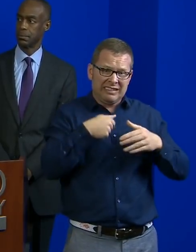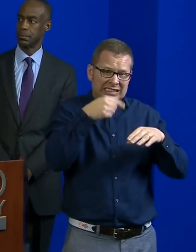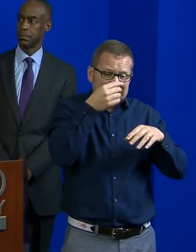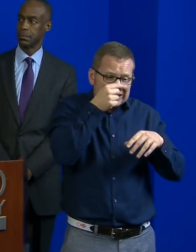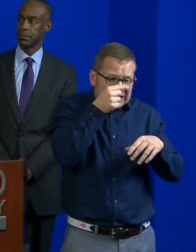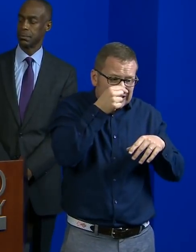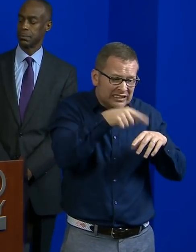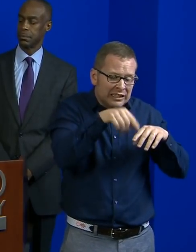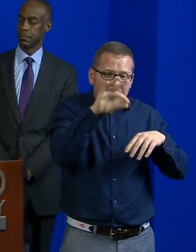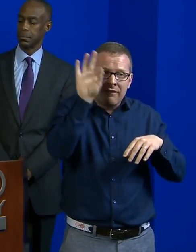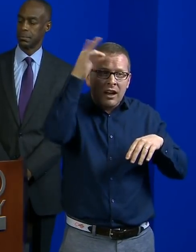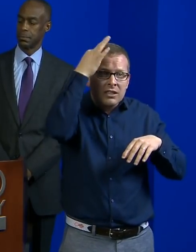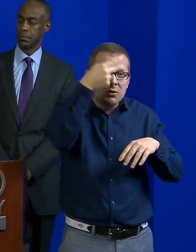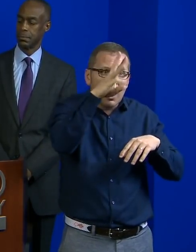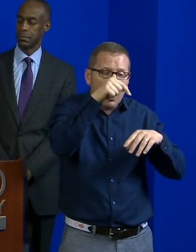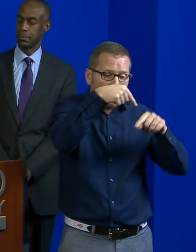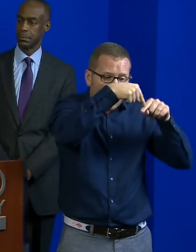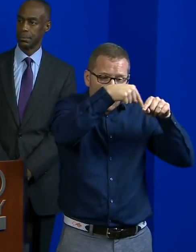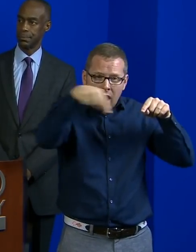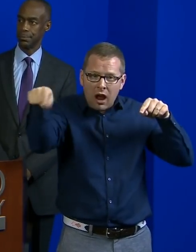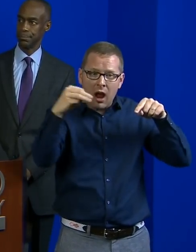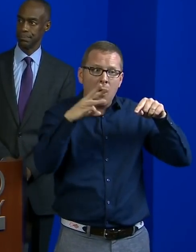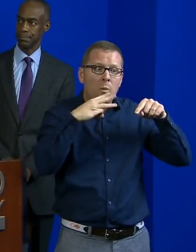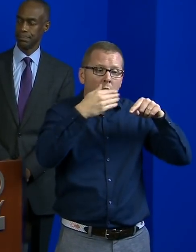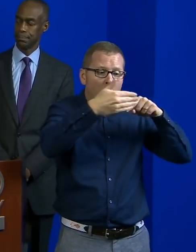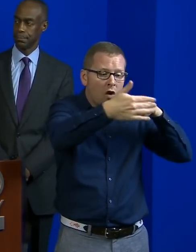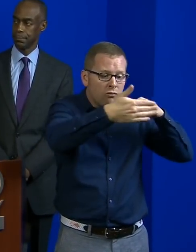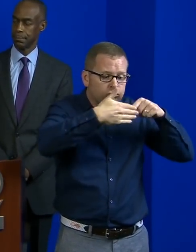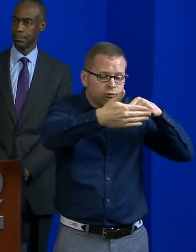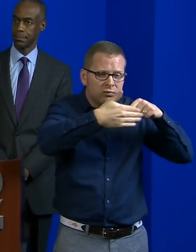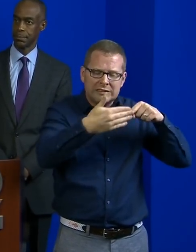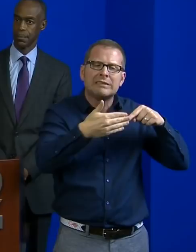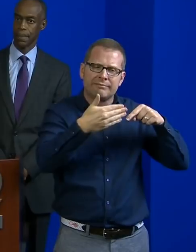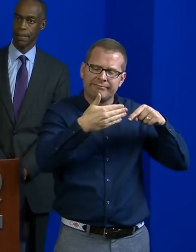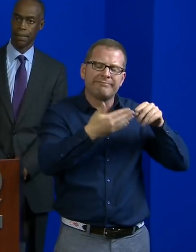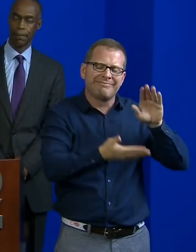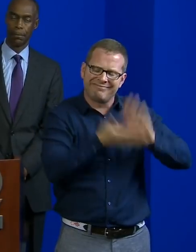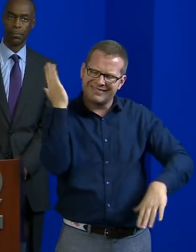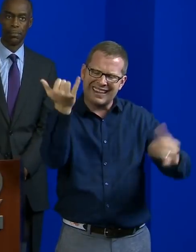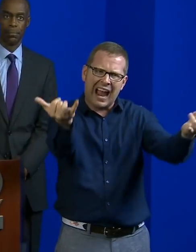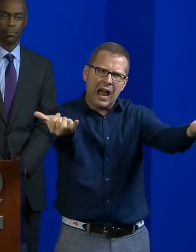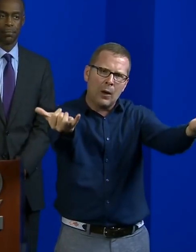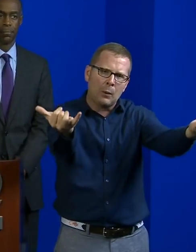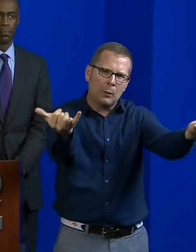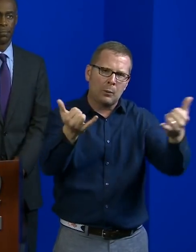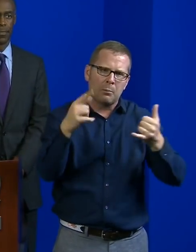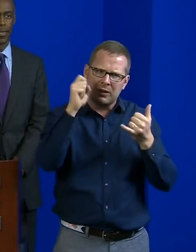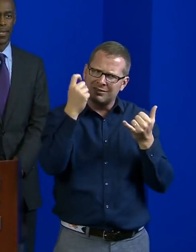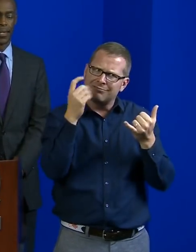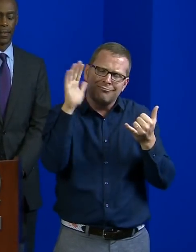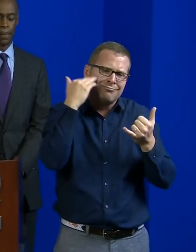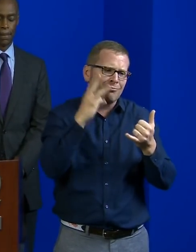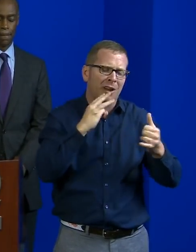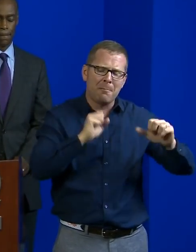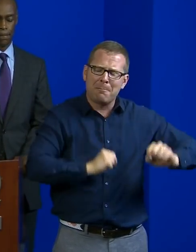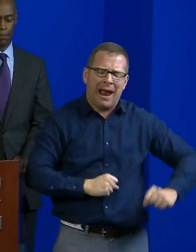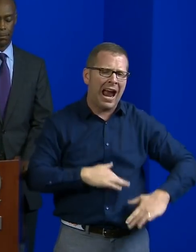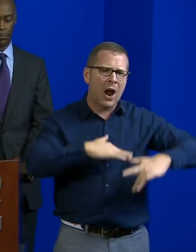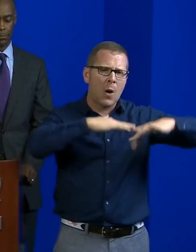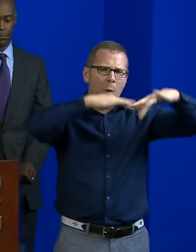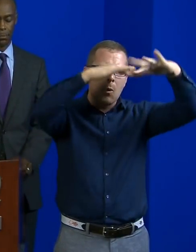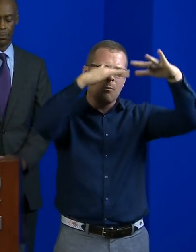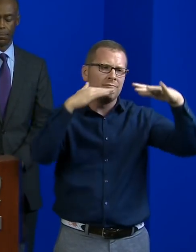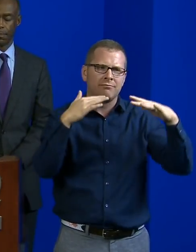will have significant impact to South Florida. We're not knocking on doors, we're not arresting people, and we're not